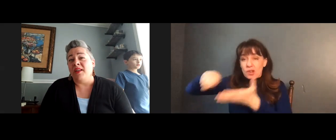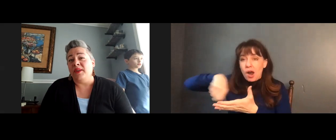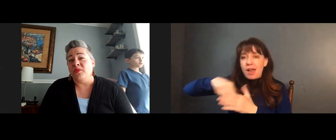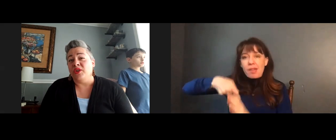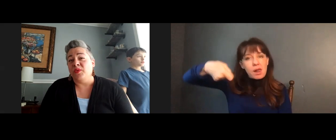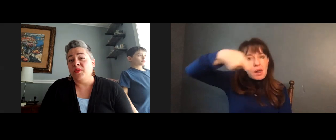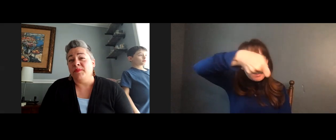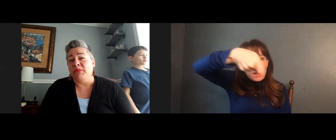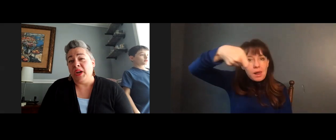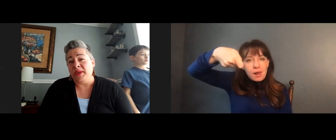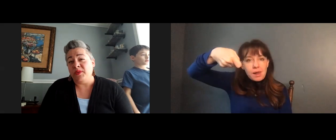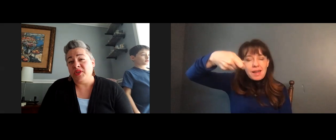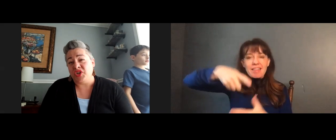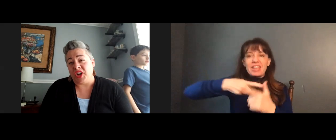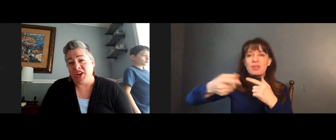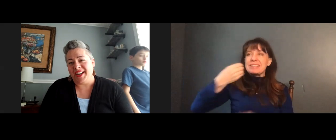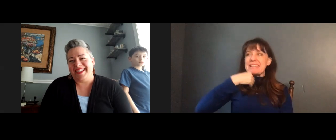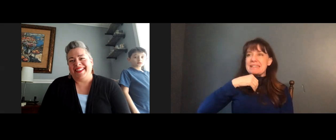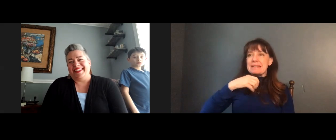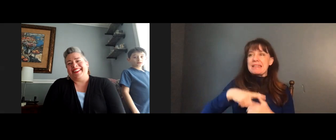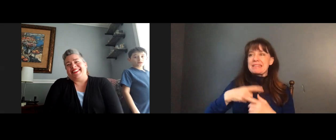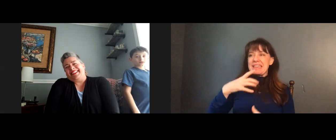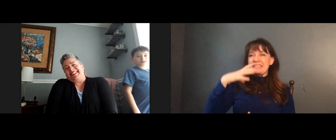probably one of the worst ones was bologna with sugar